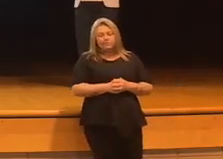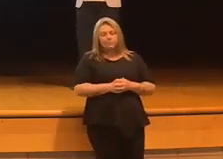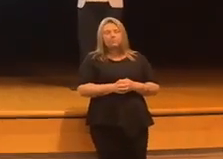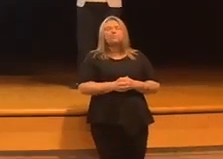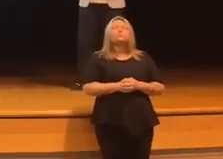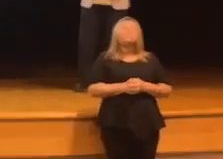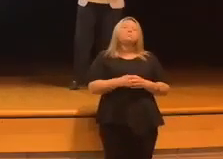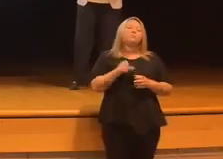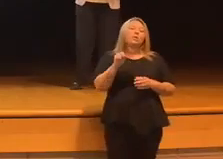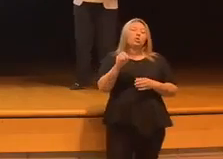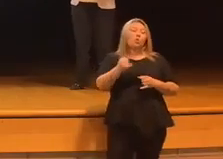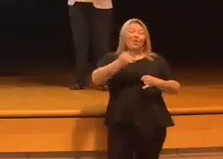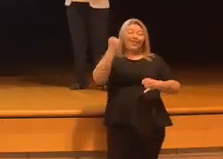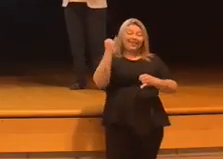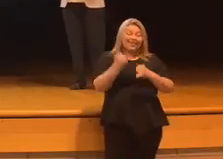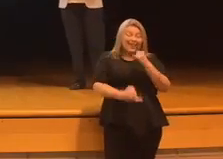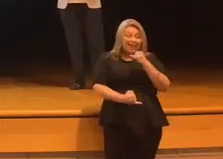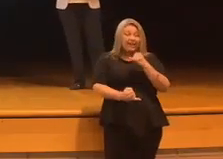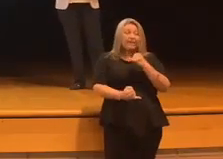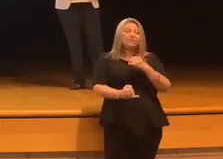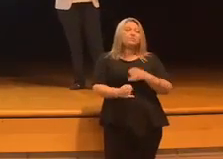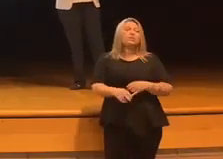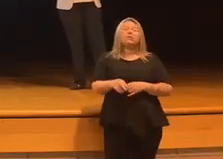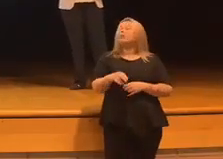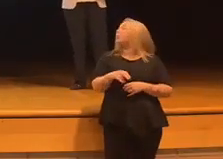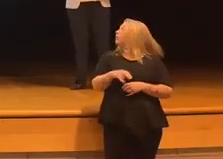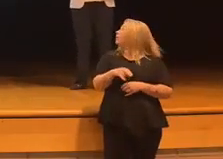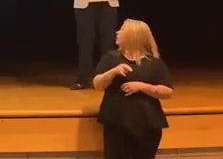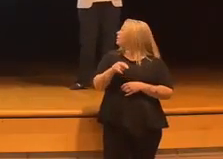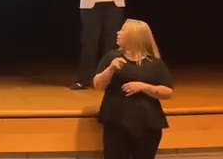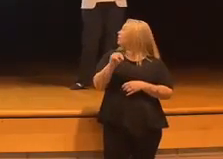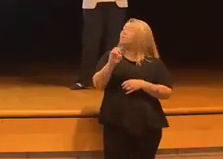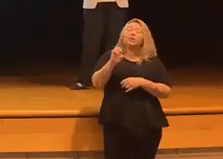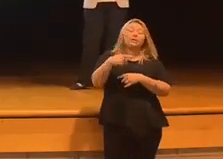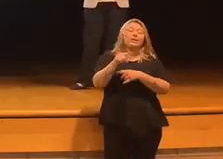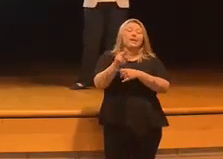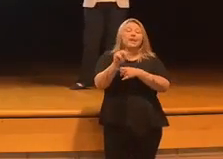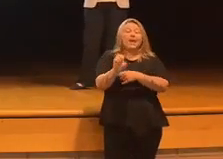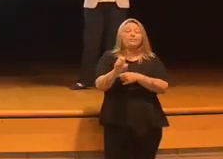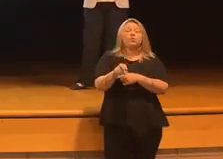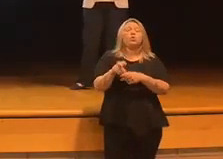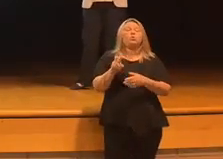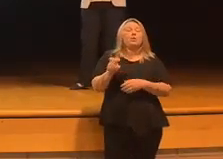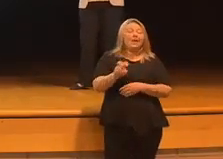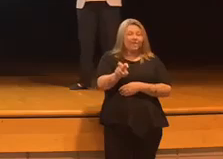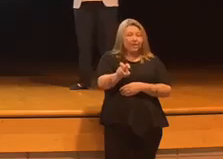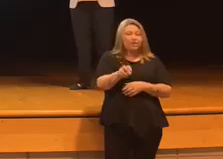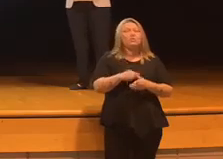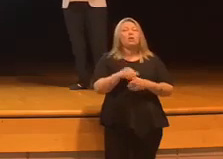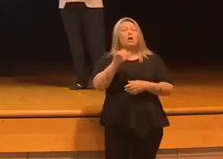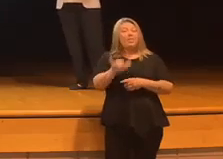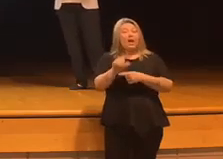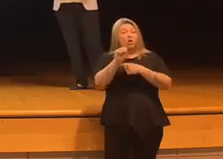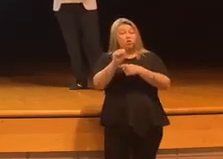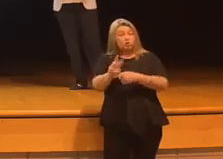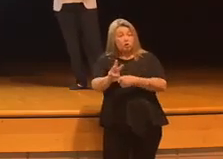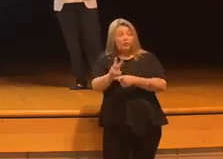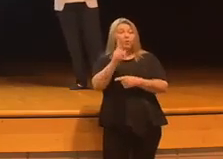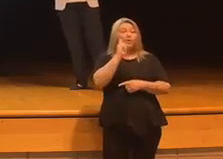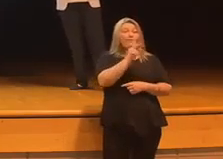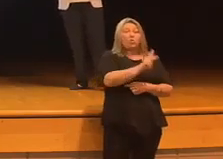Okay. And then finally, I'd like to talk with you about Neptune Navigate. This is a software that we have